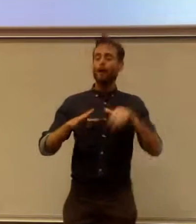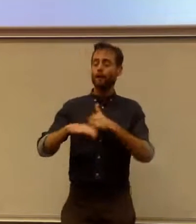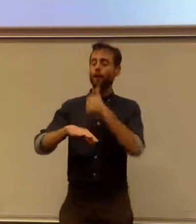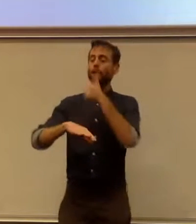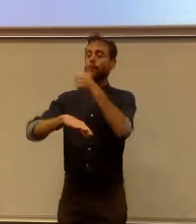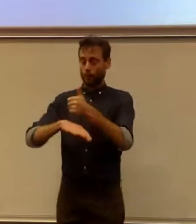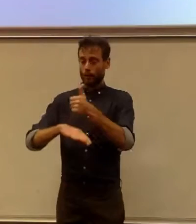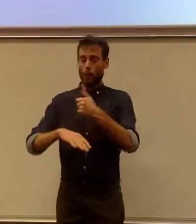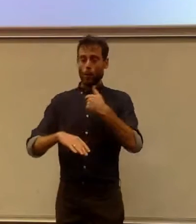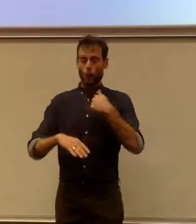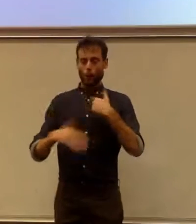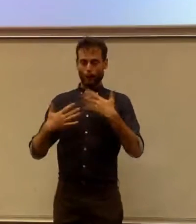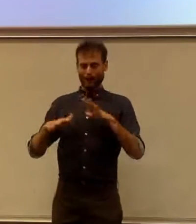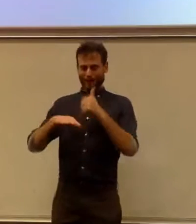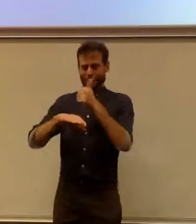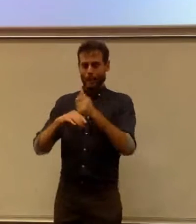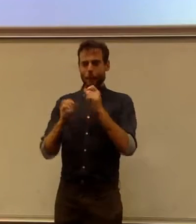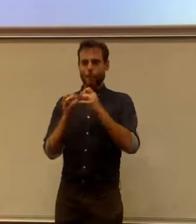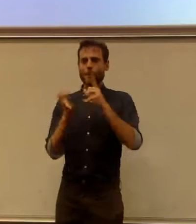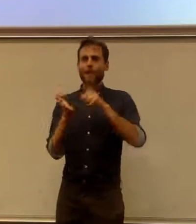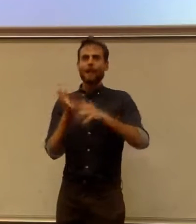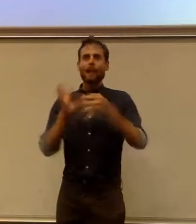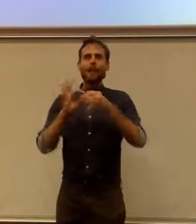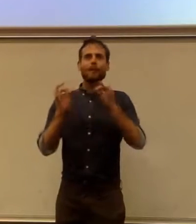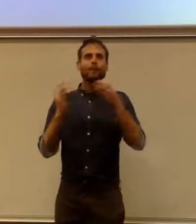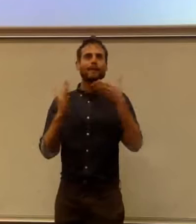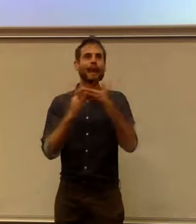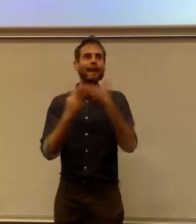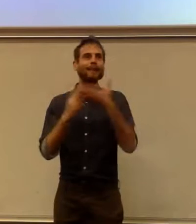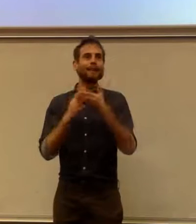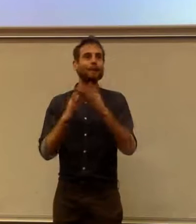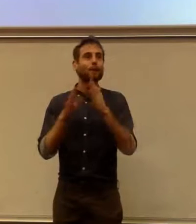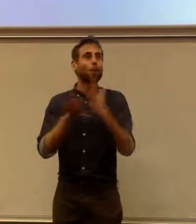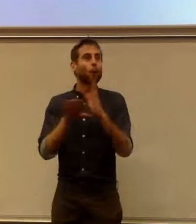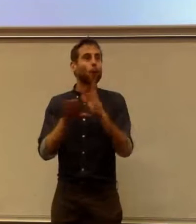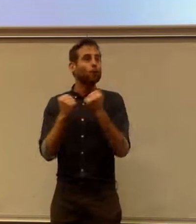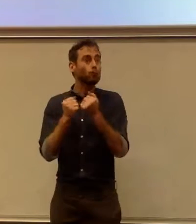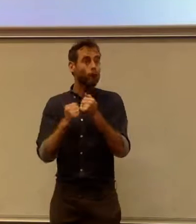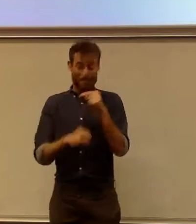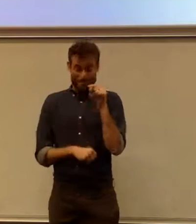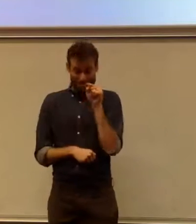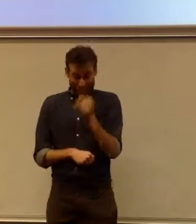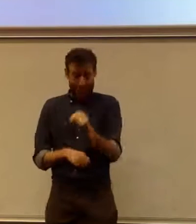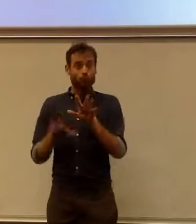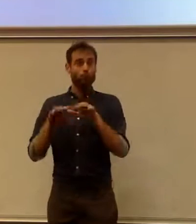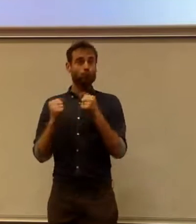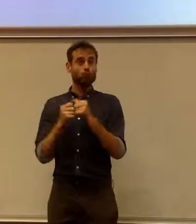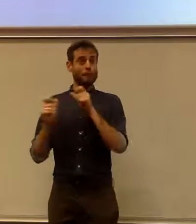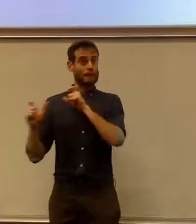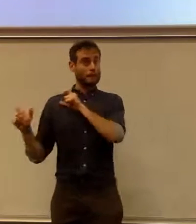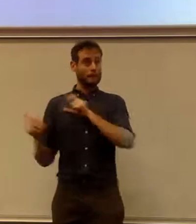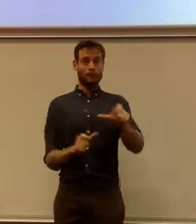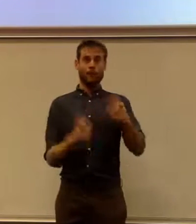BSL and Linguistic Access Working Group, which still meets today. And that helped to ensure